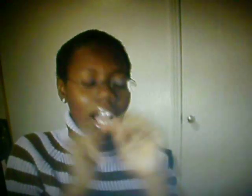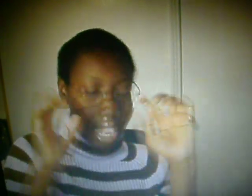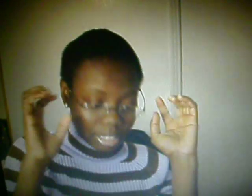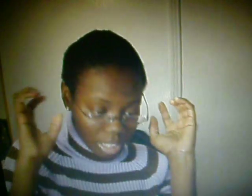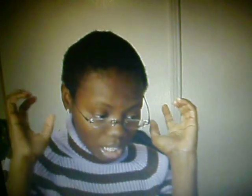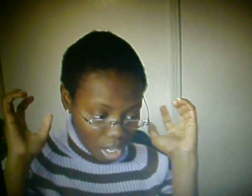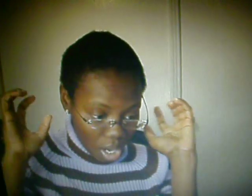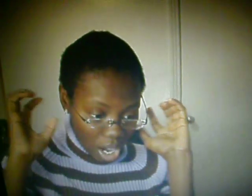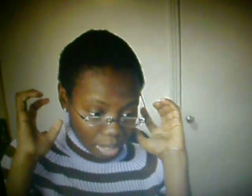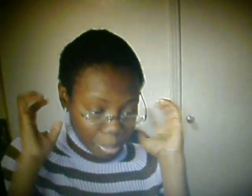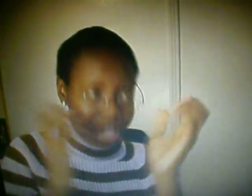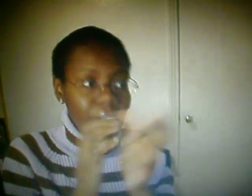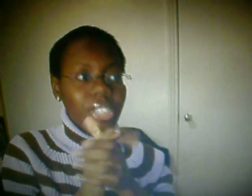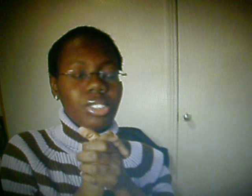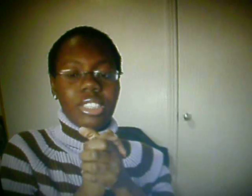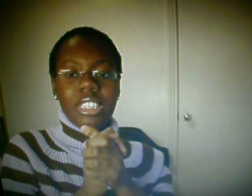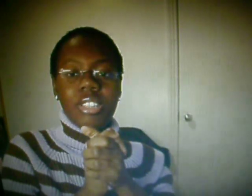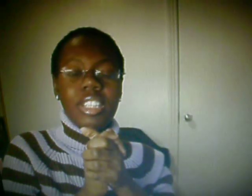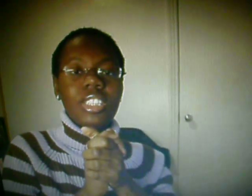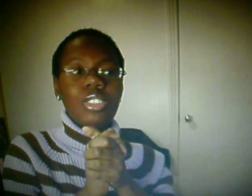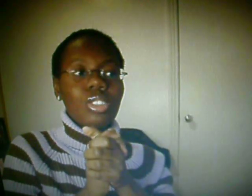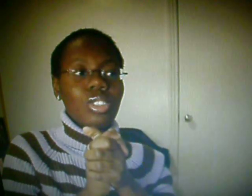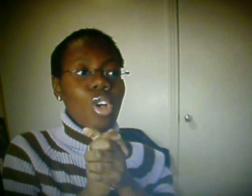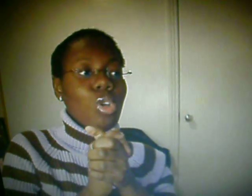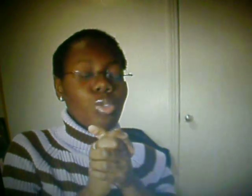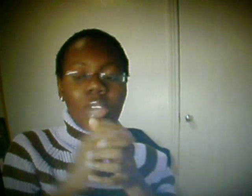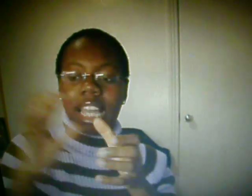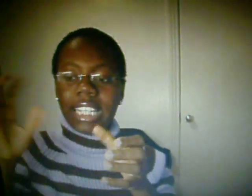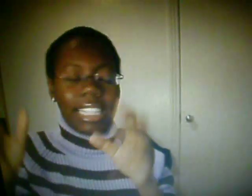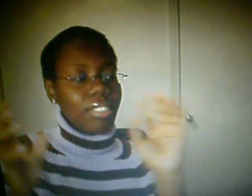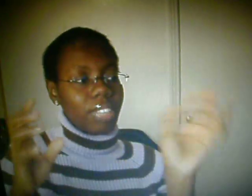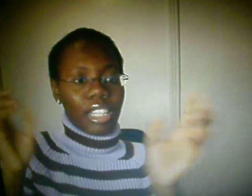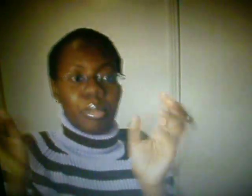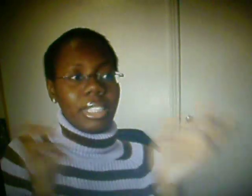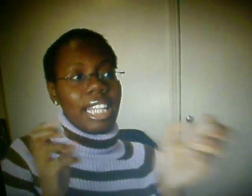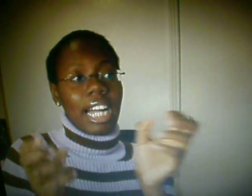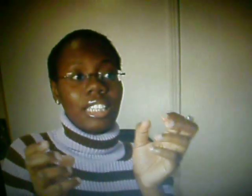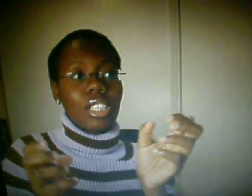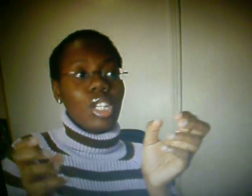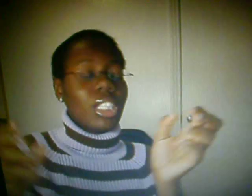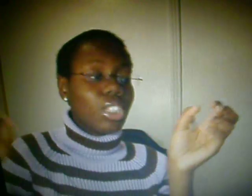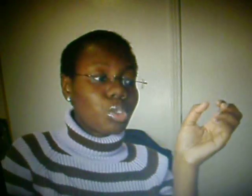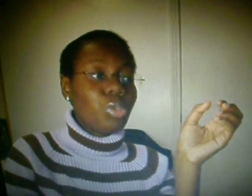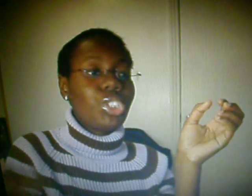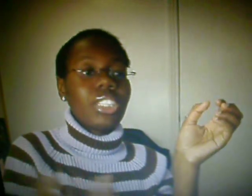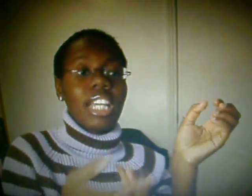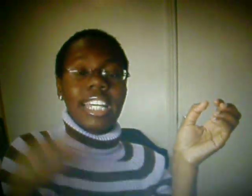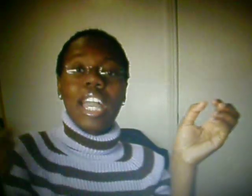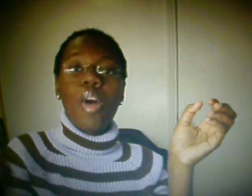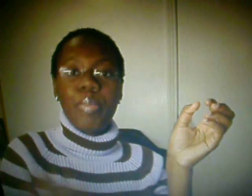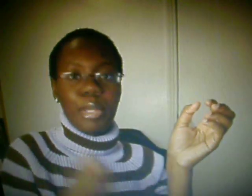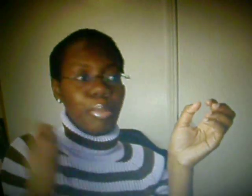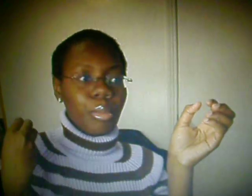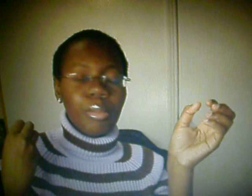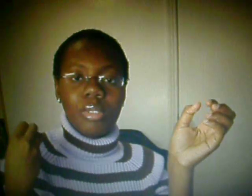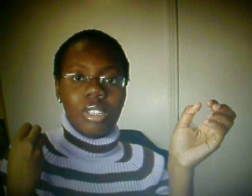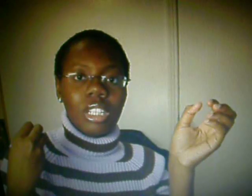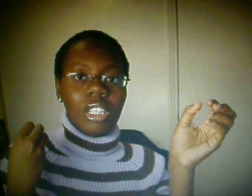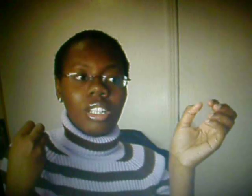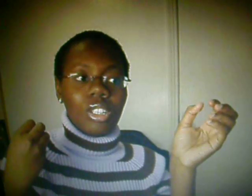and made righteous in Christ Jesus. So, any gift anybody has is to share and help people so